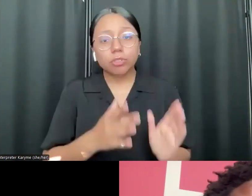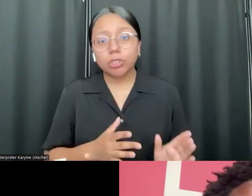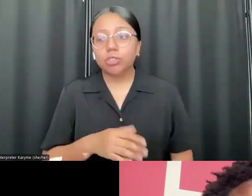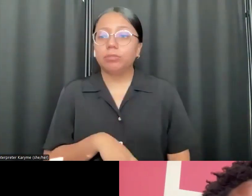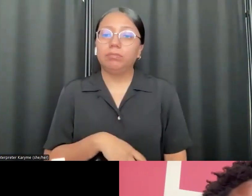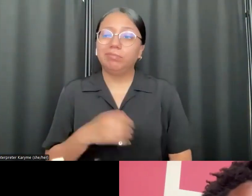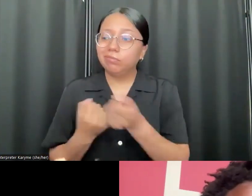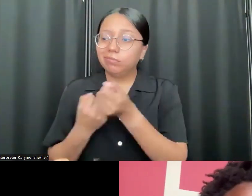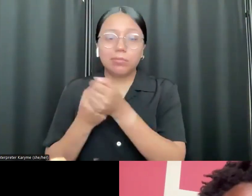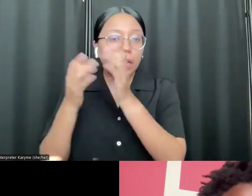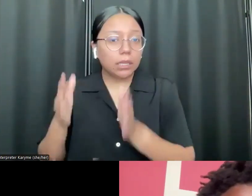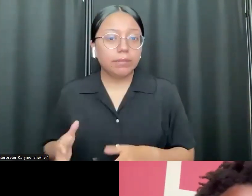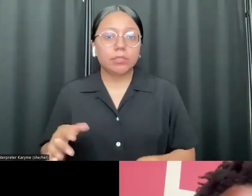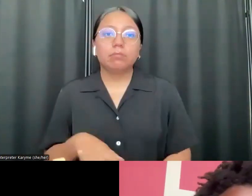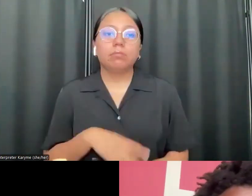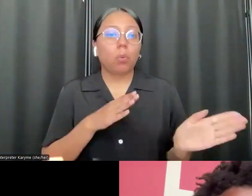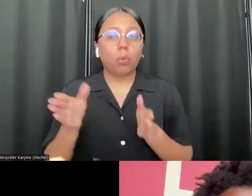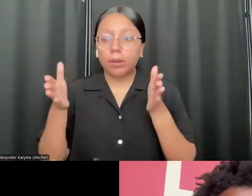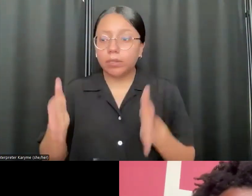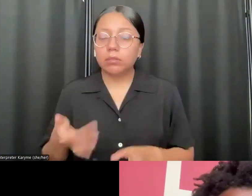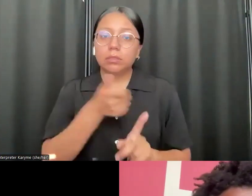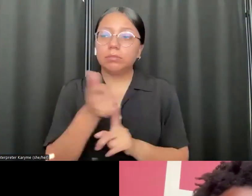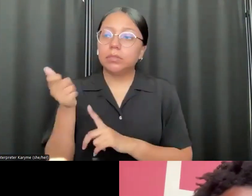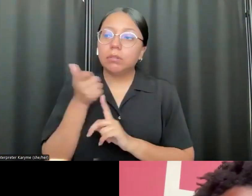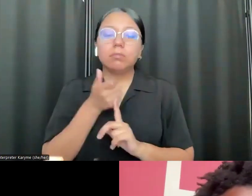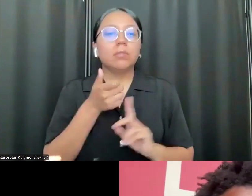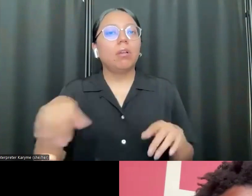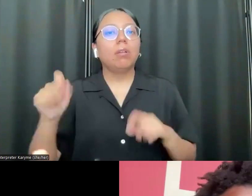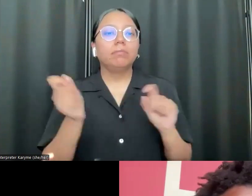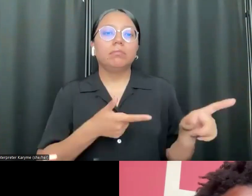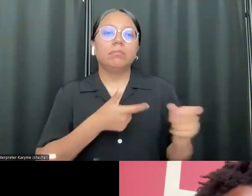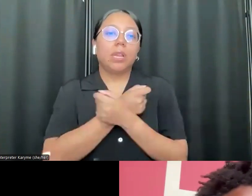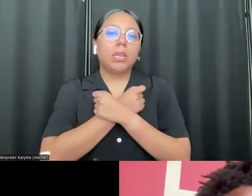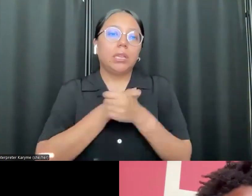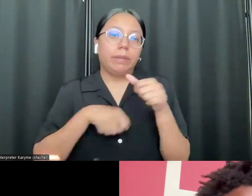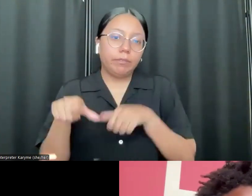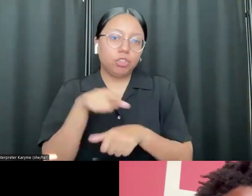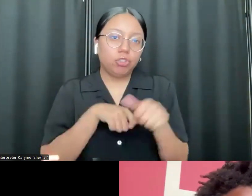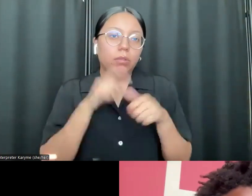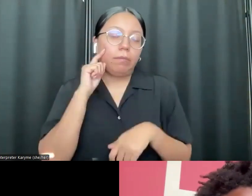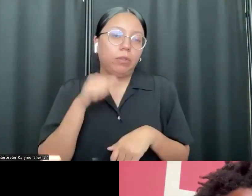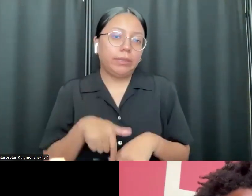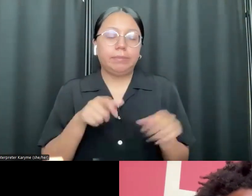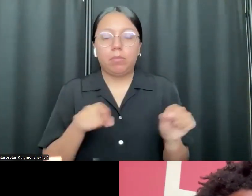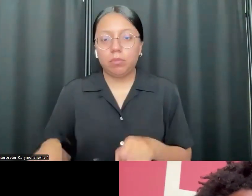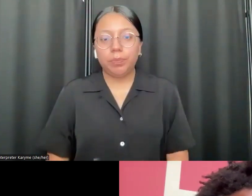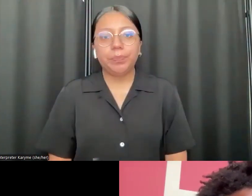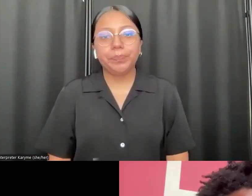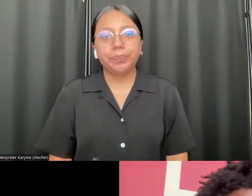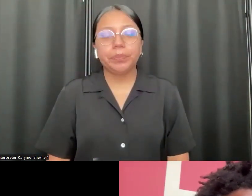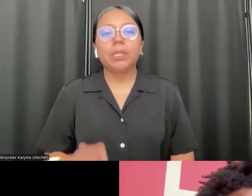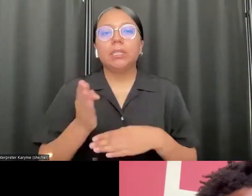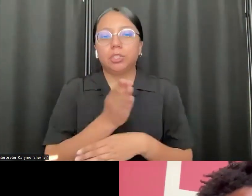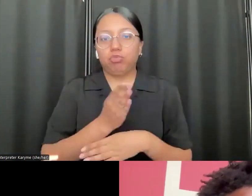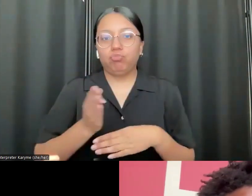organizers that love each other and made this possible. I'm going to share a brief